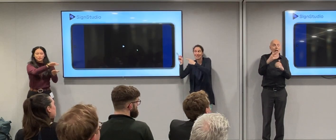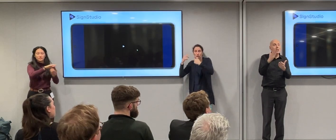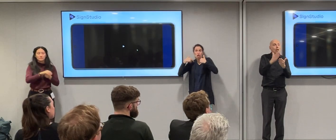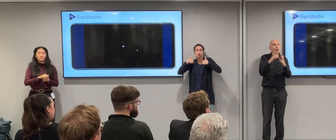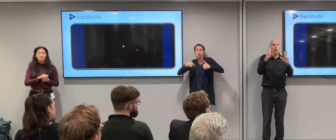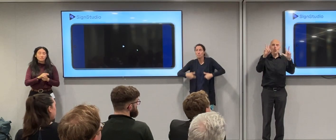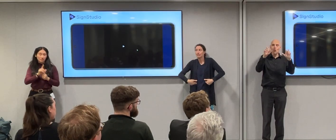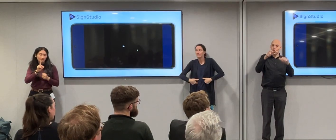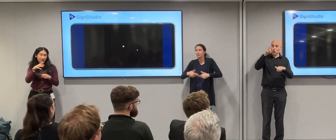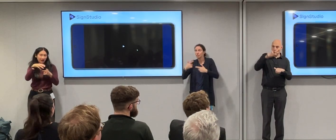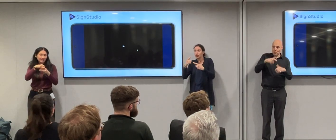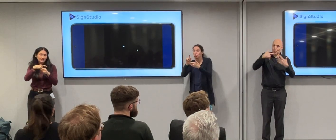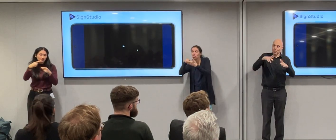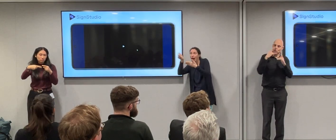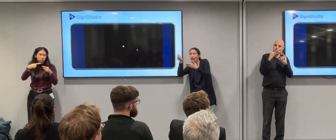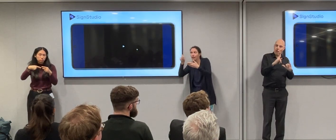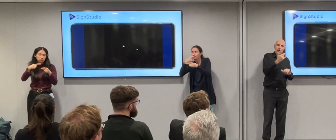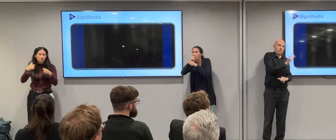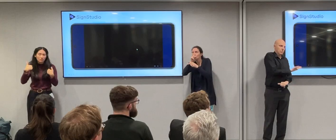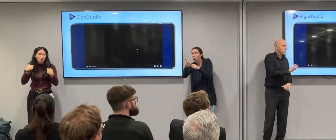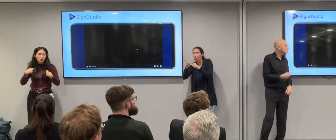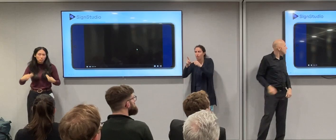loop check these glosses as they go through.